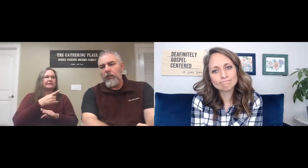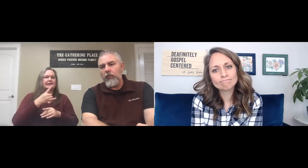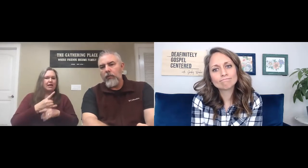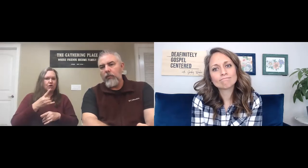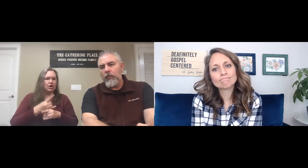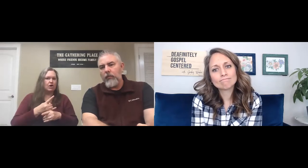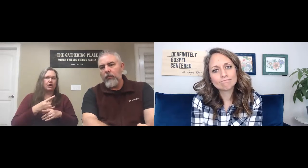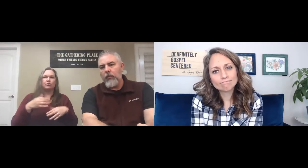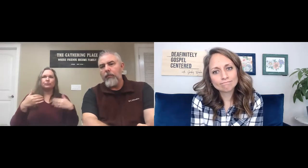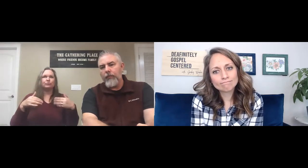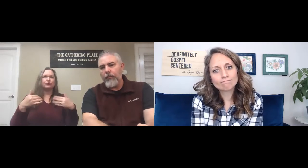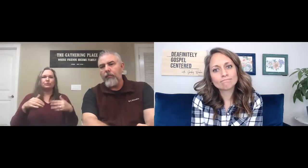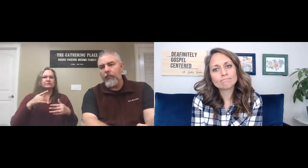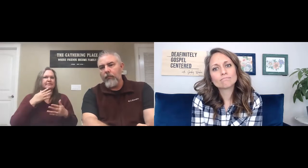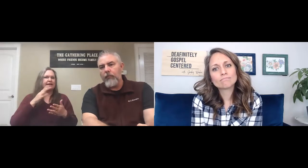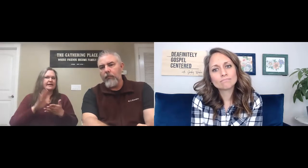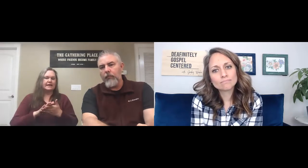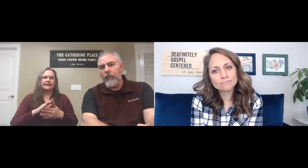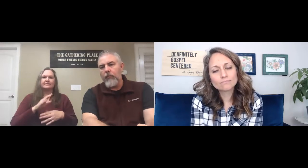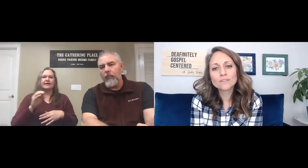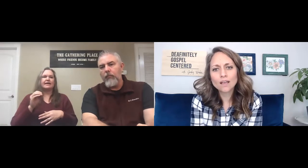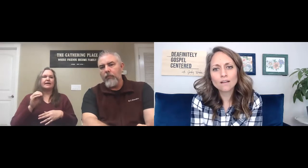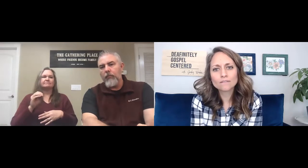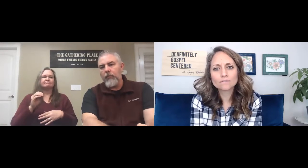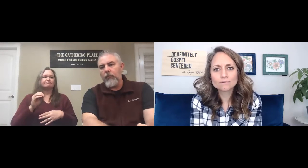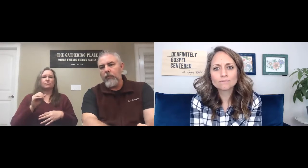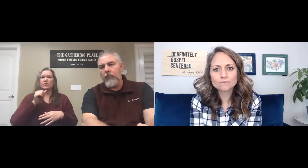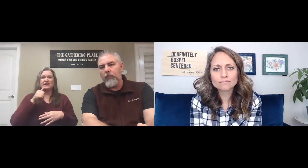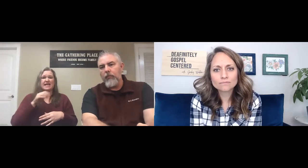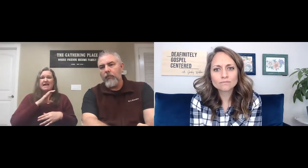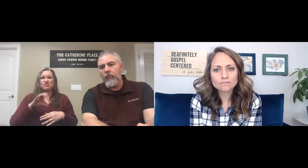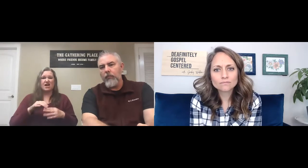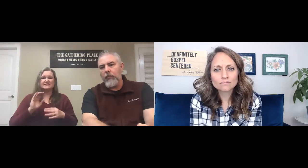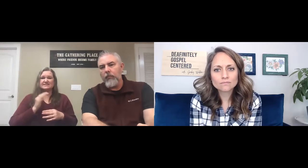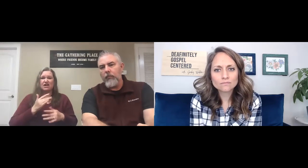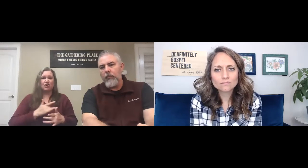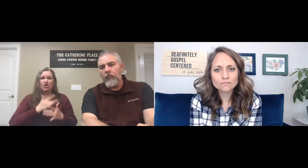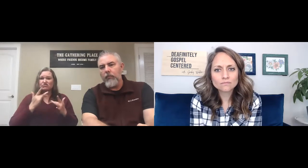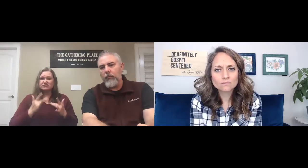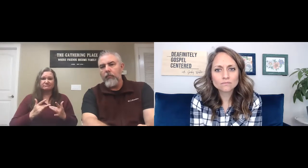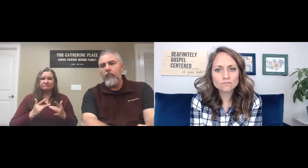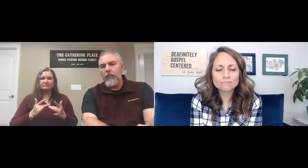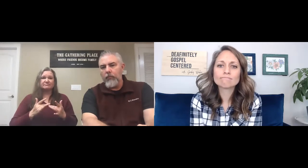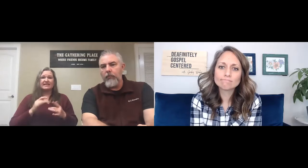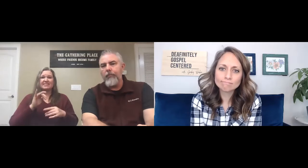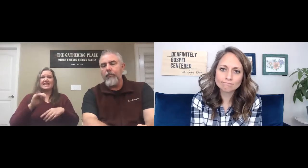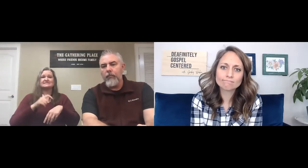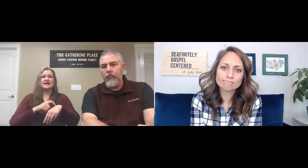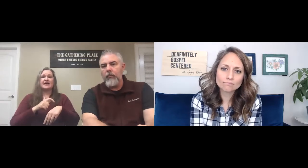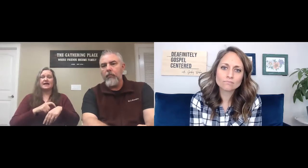that. Alcohol was a big thing in our life, and it was bad. We didn't have Christ in our heart fully at